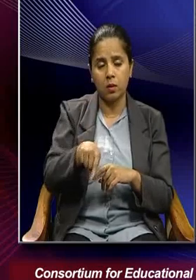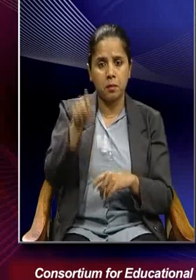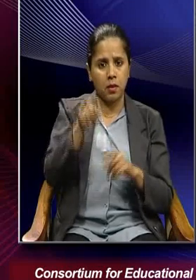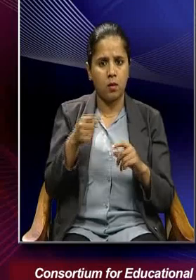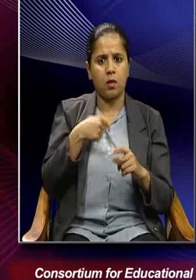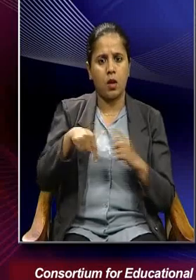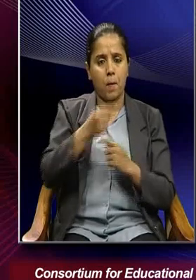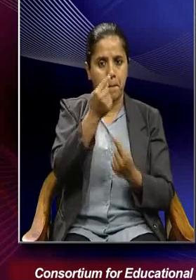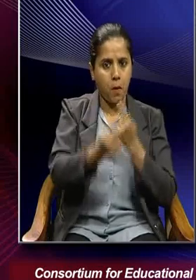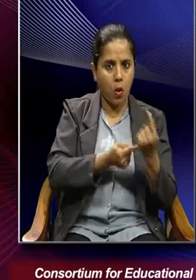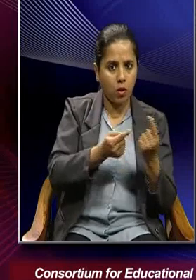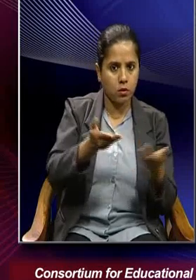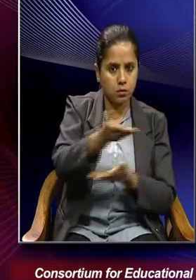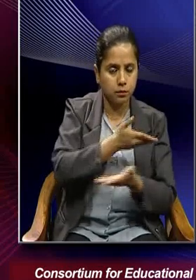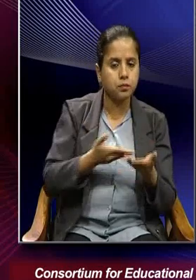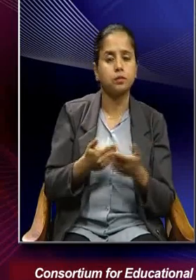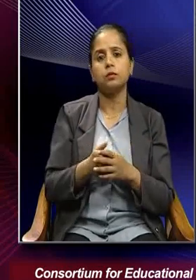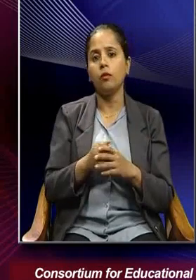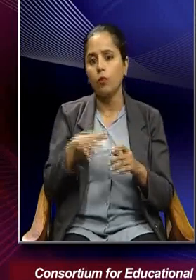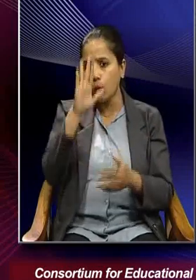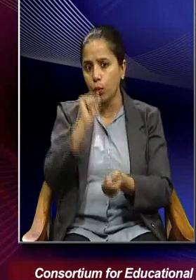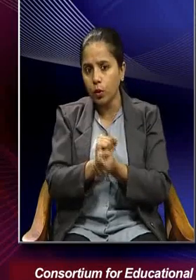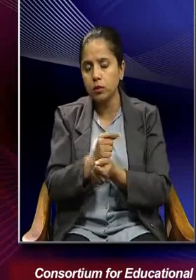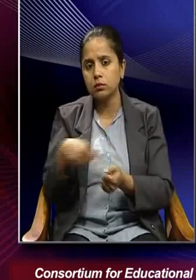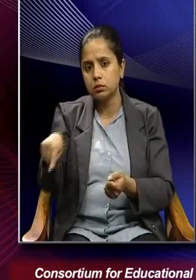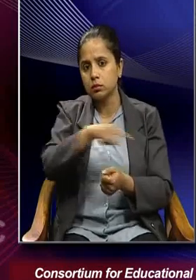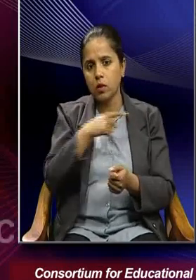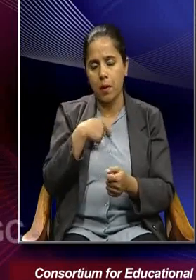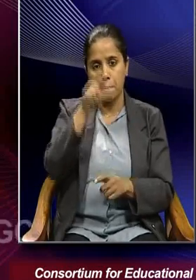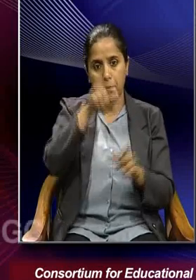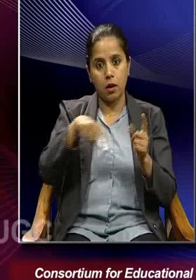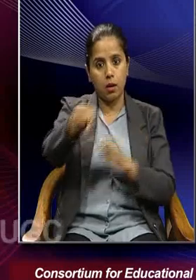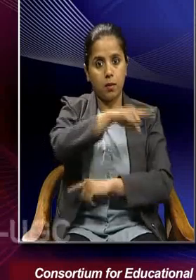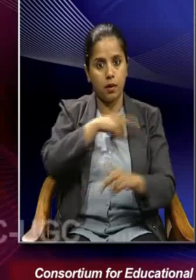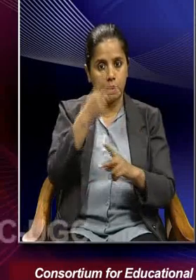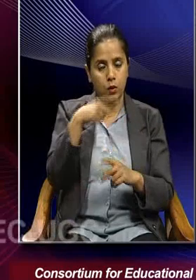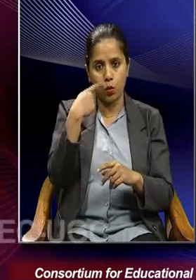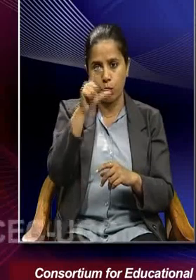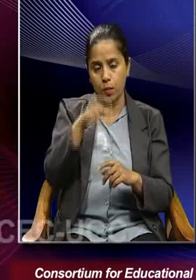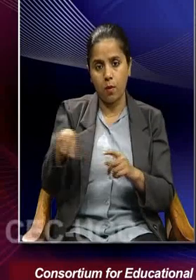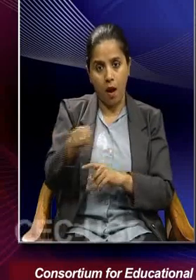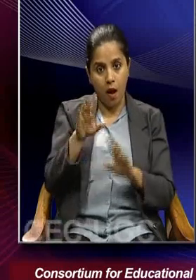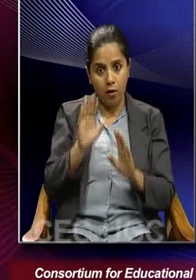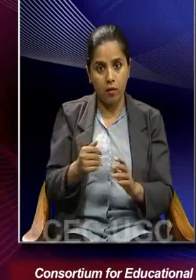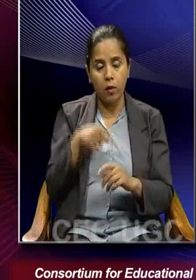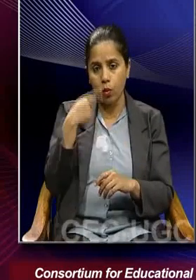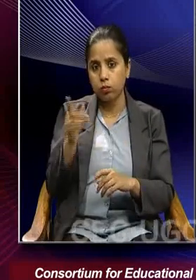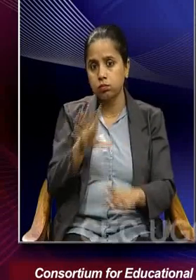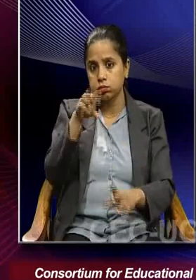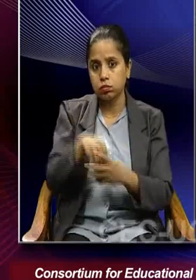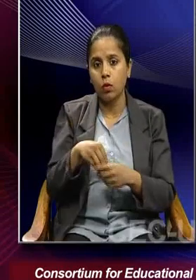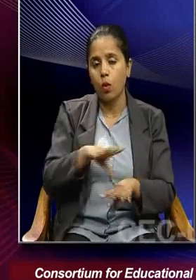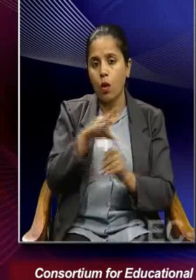the politicians and the policemen and the people, those who are engaged in all